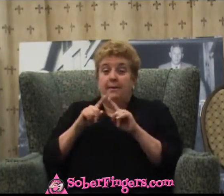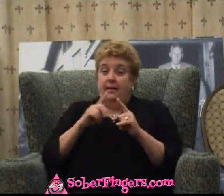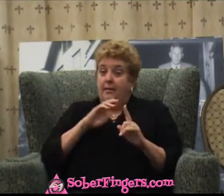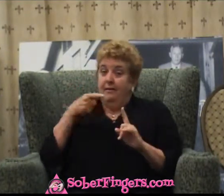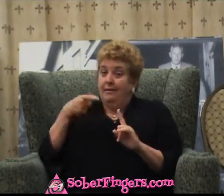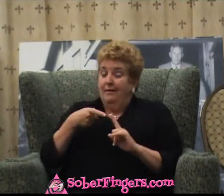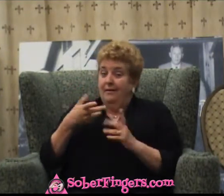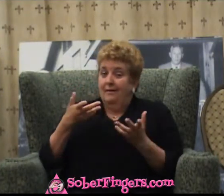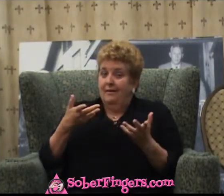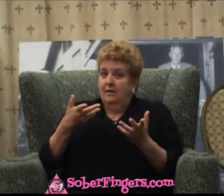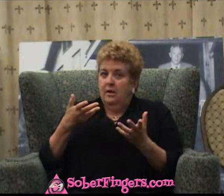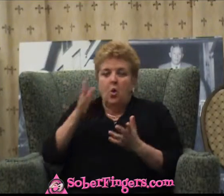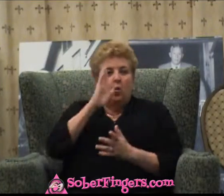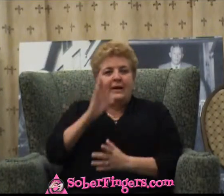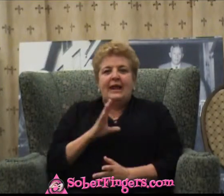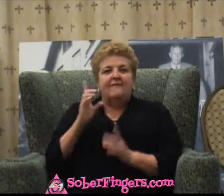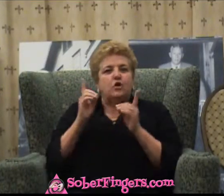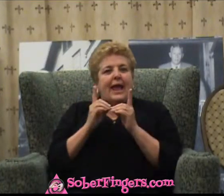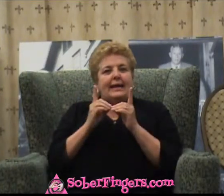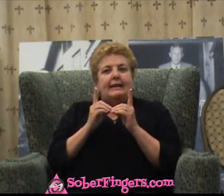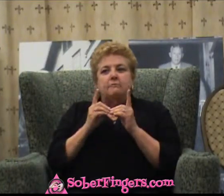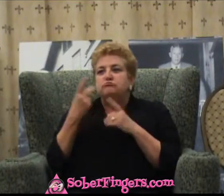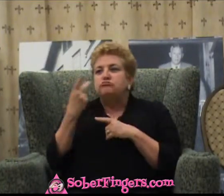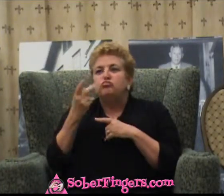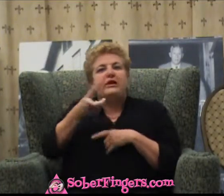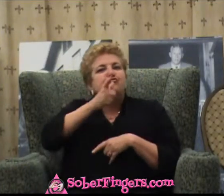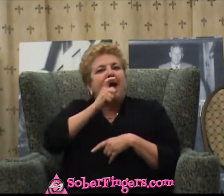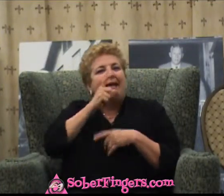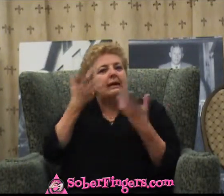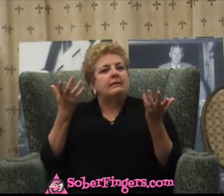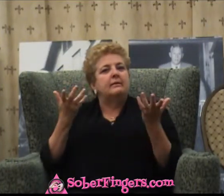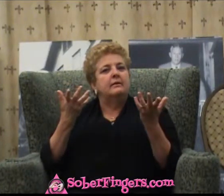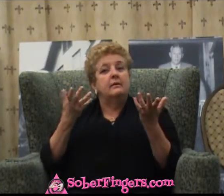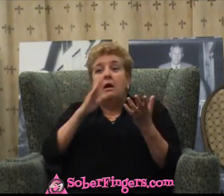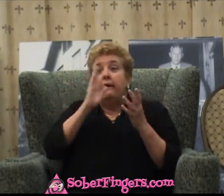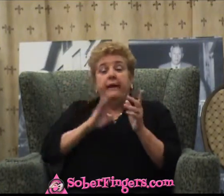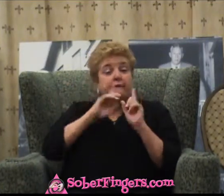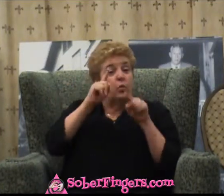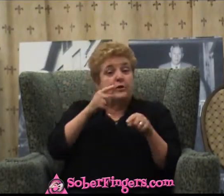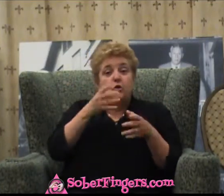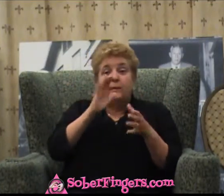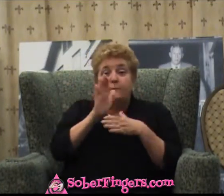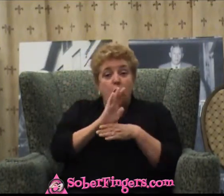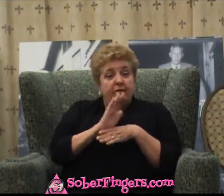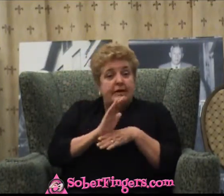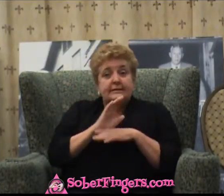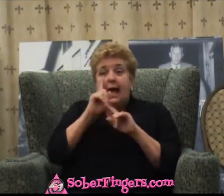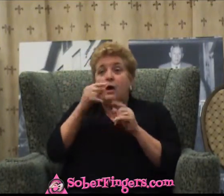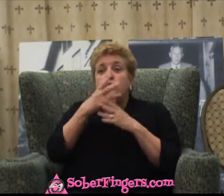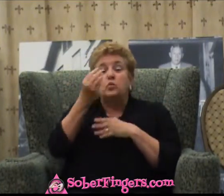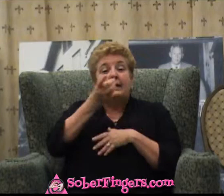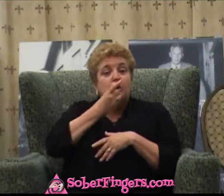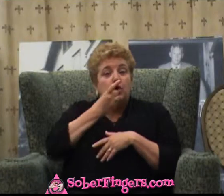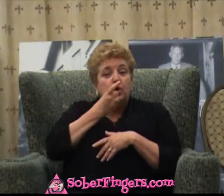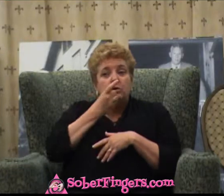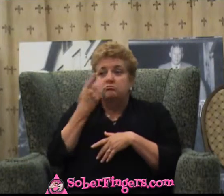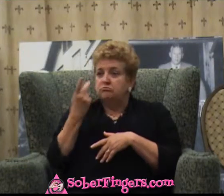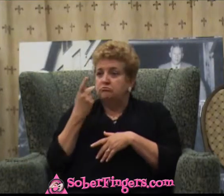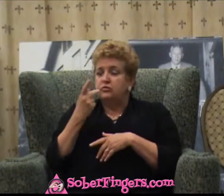we never dated. We drank. We never went to the movies, never went out to dinner. We drank. That's the